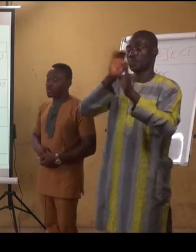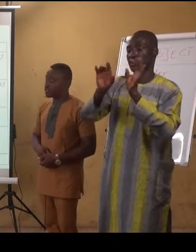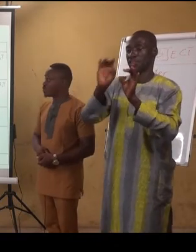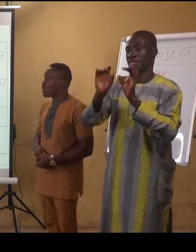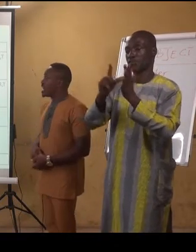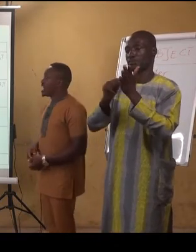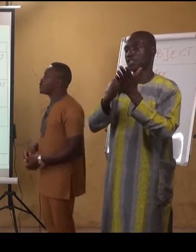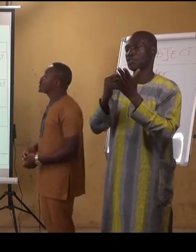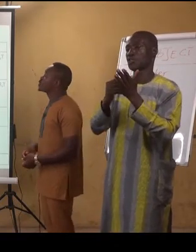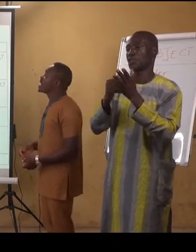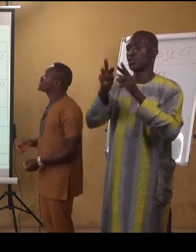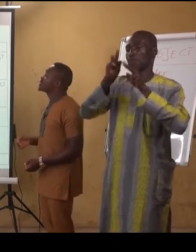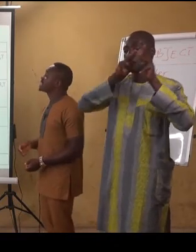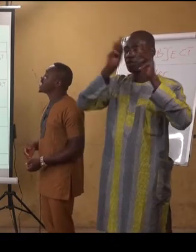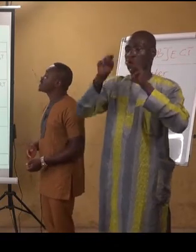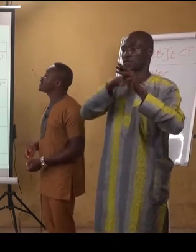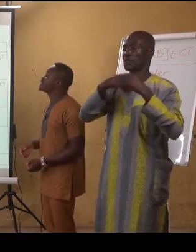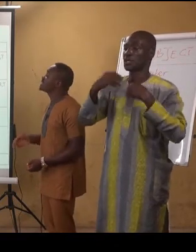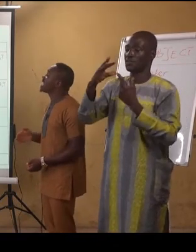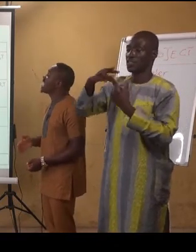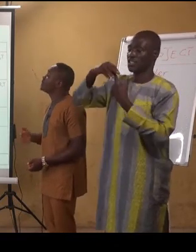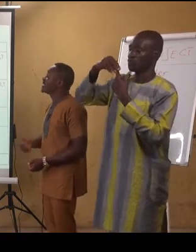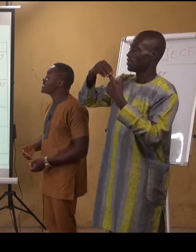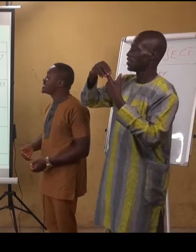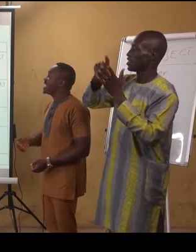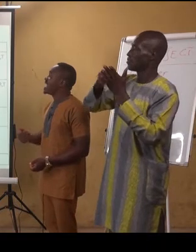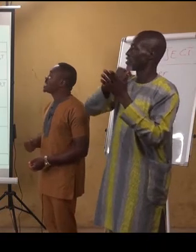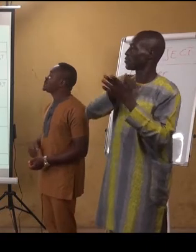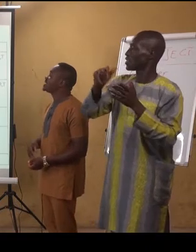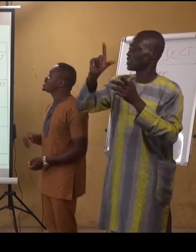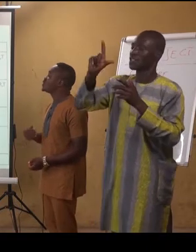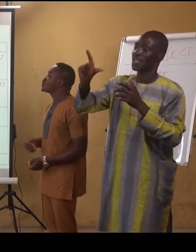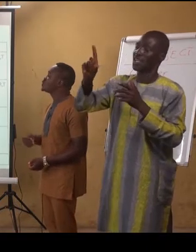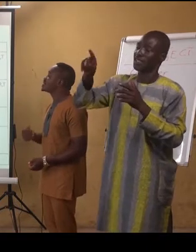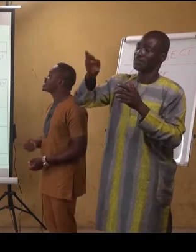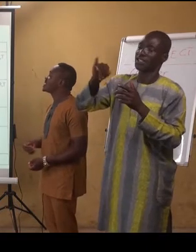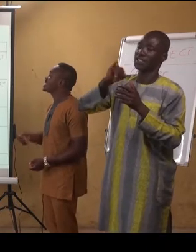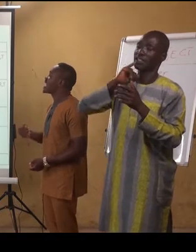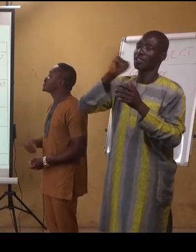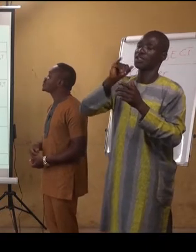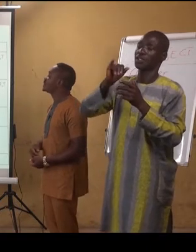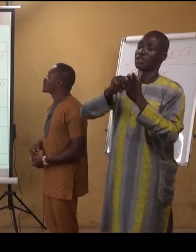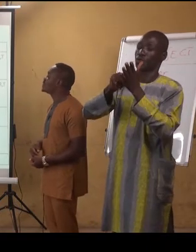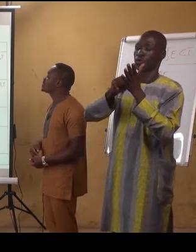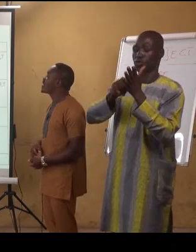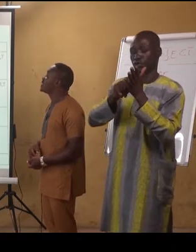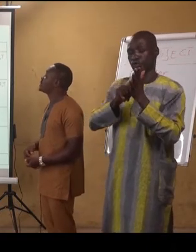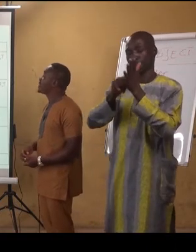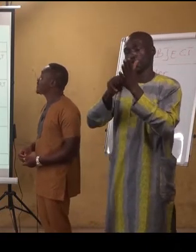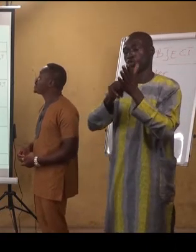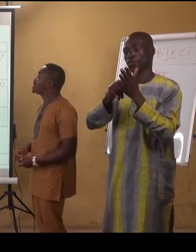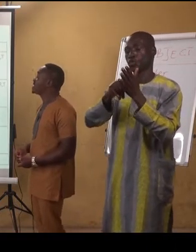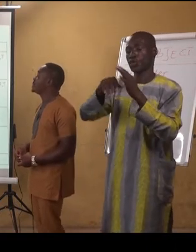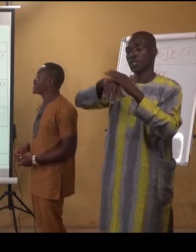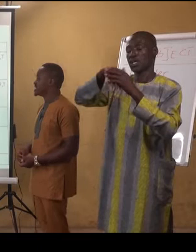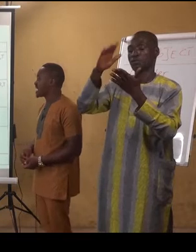or monitor. And we also have a special print, which is L-print. L-print is used to display the output of the computer on a